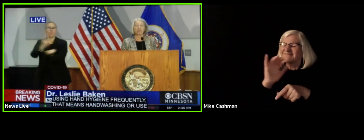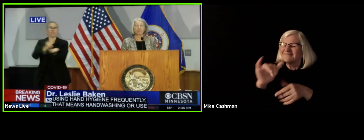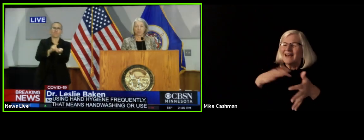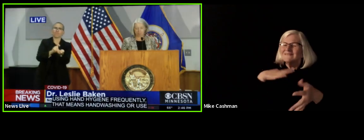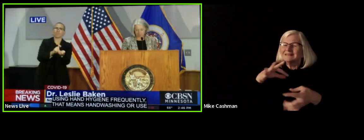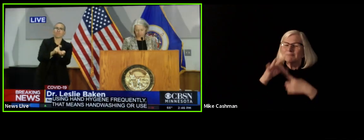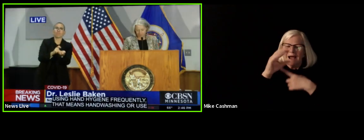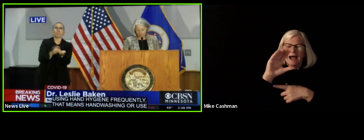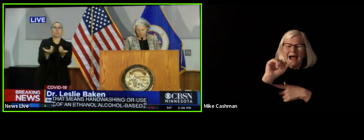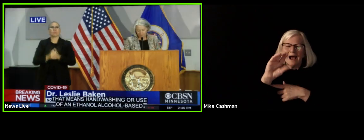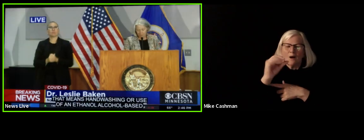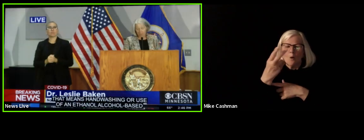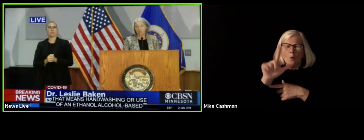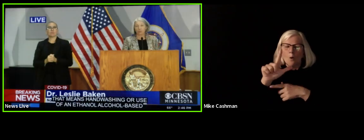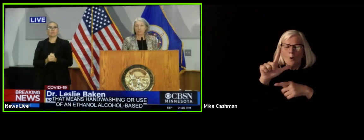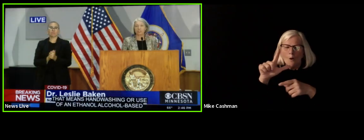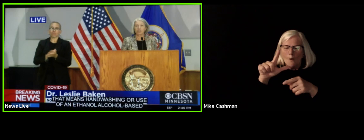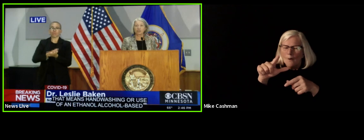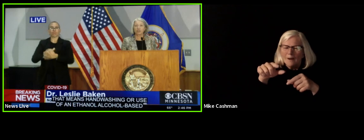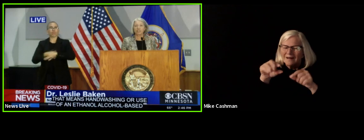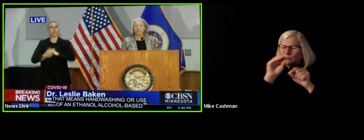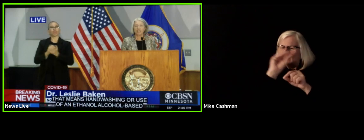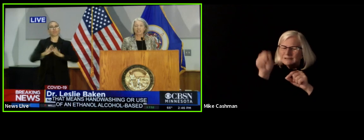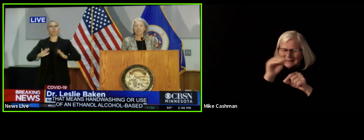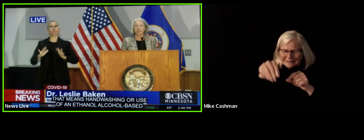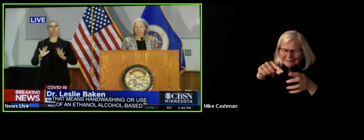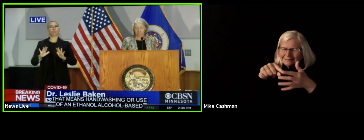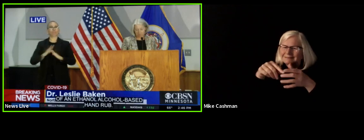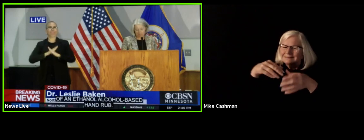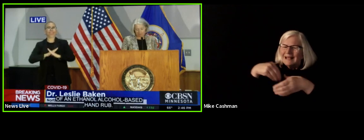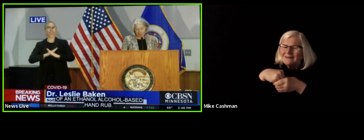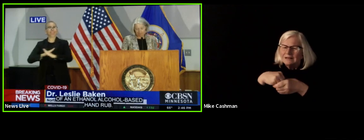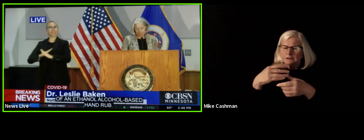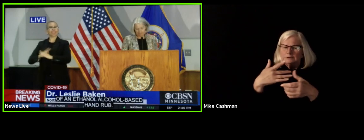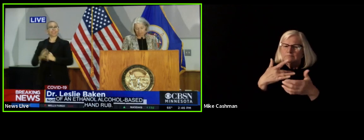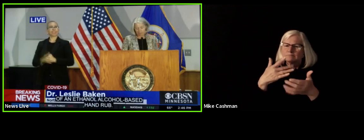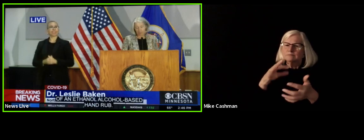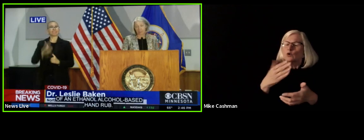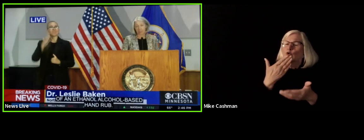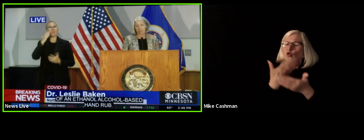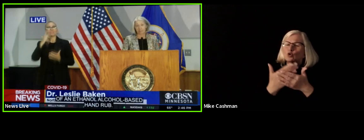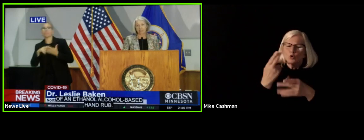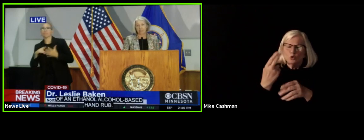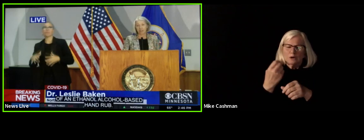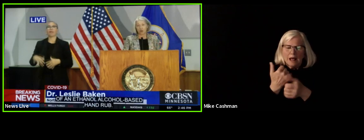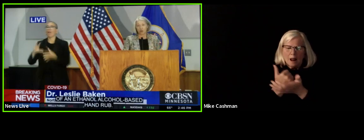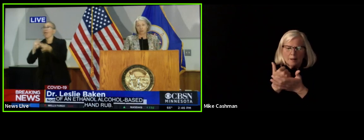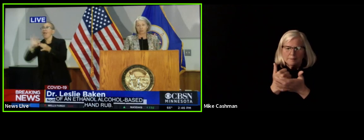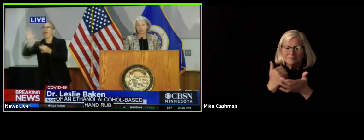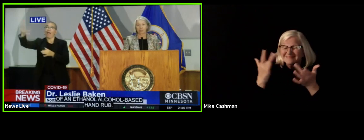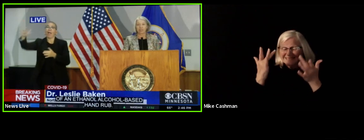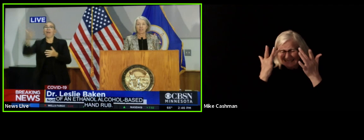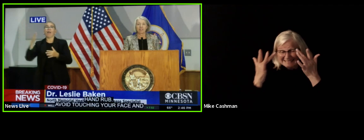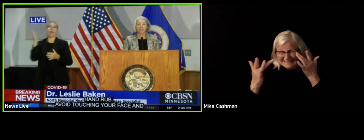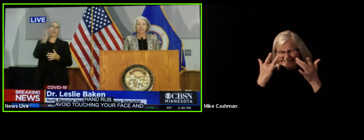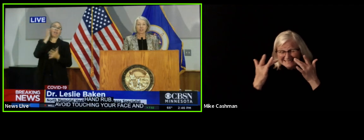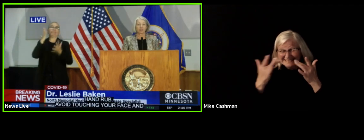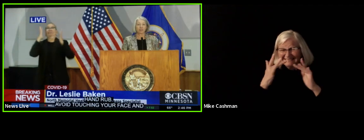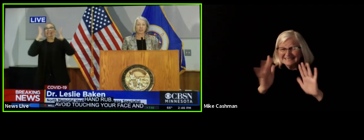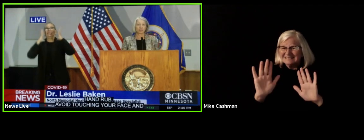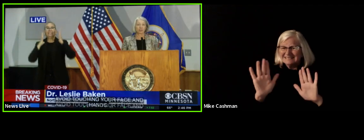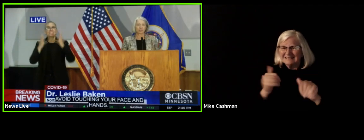hand rub. Avoid touching your face and hands. And finally, stay home and isolate